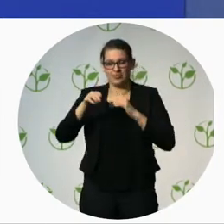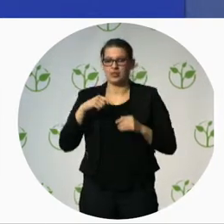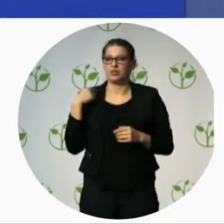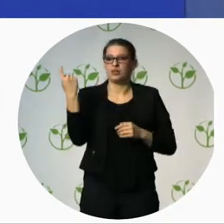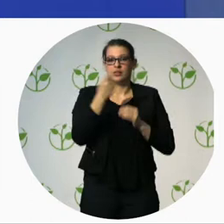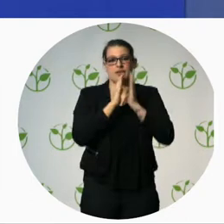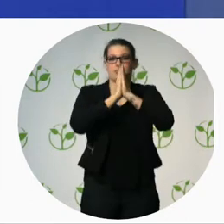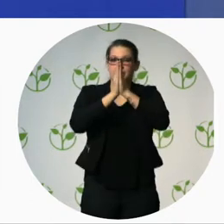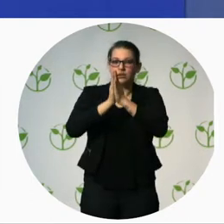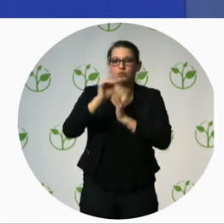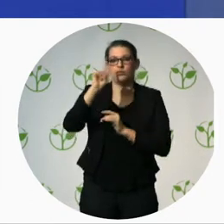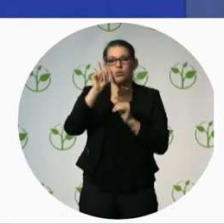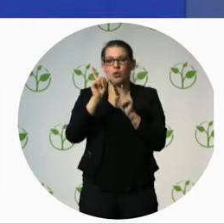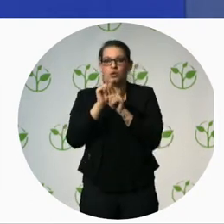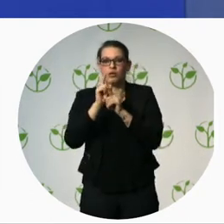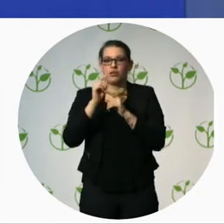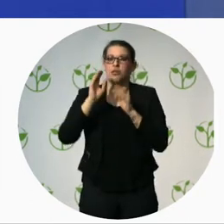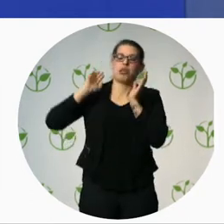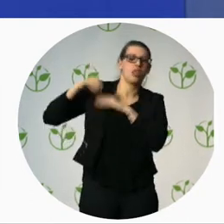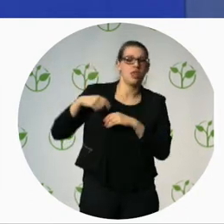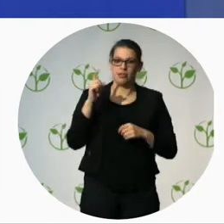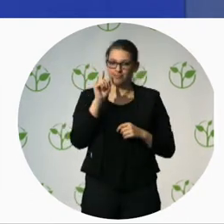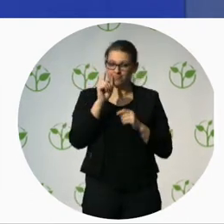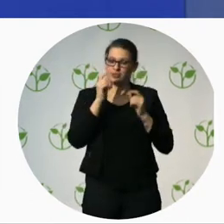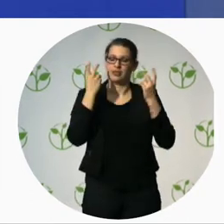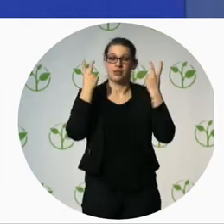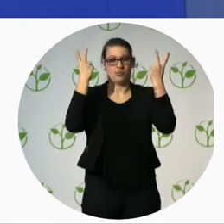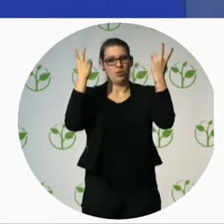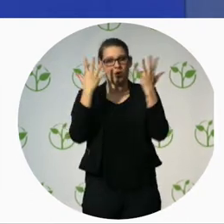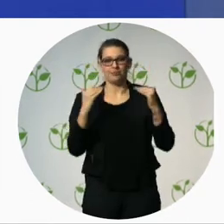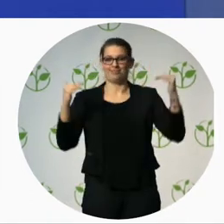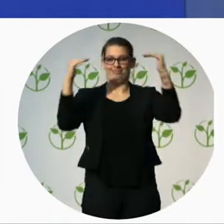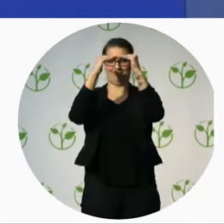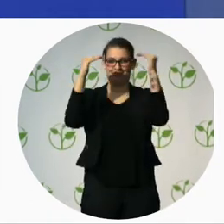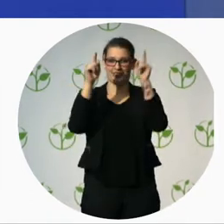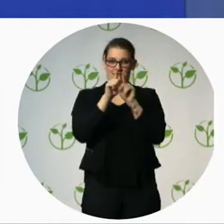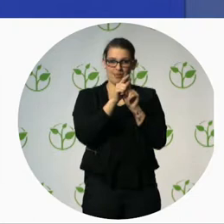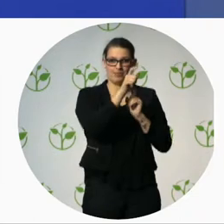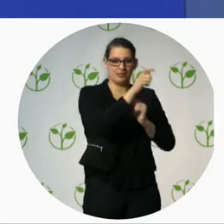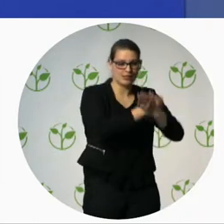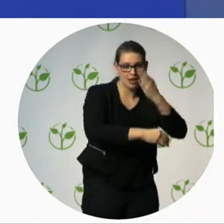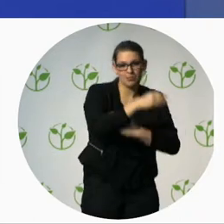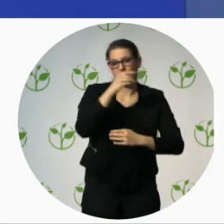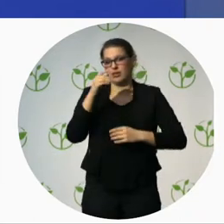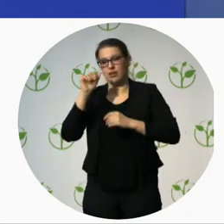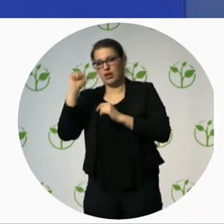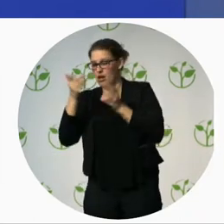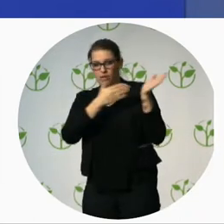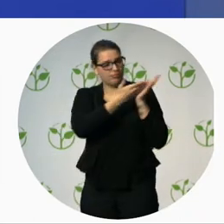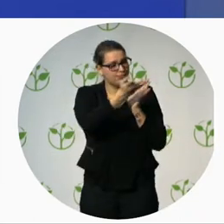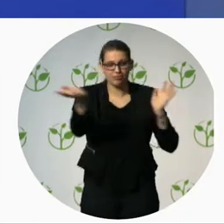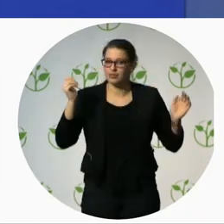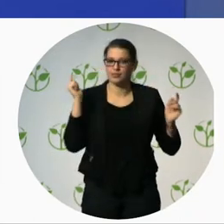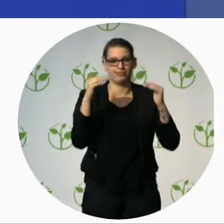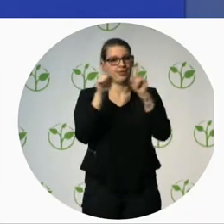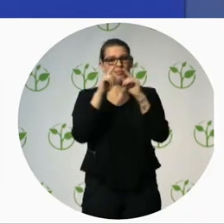equal treatment legislation. It is an element, and we need both accessibility and